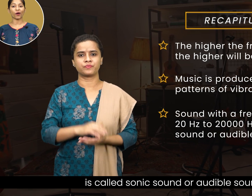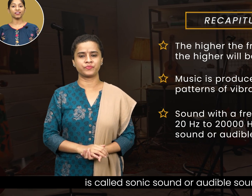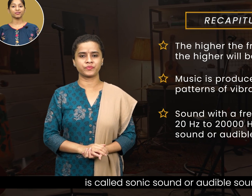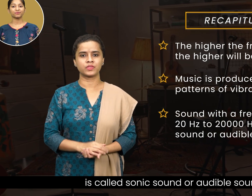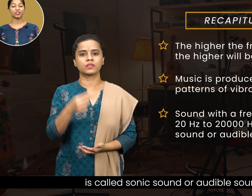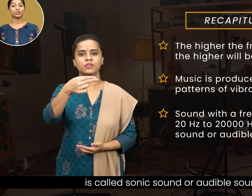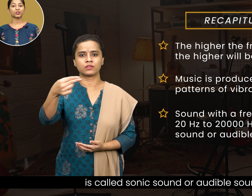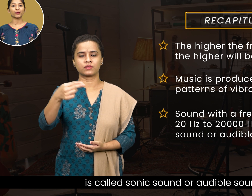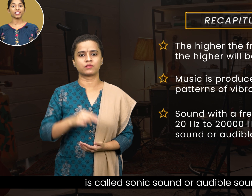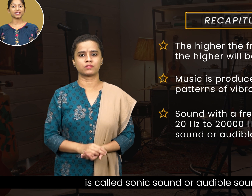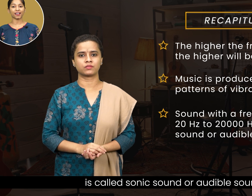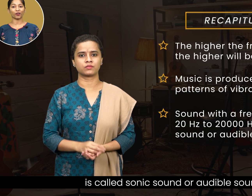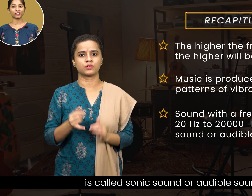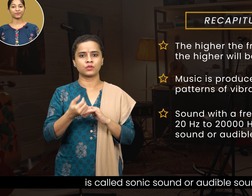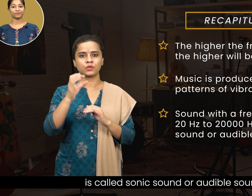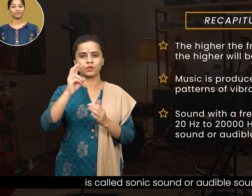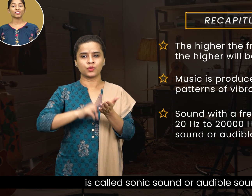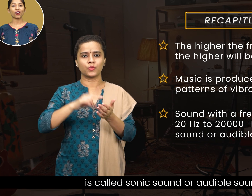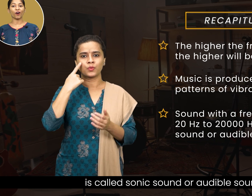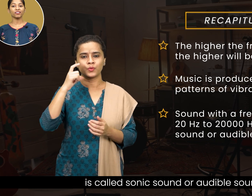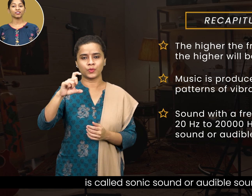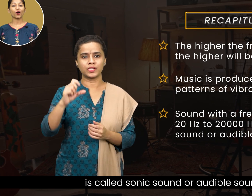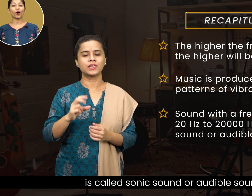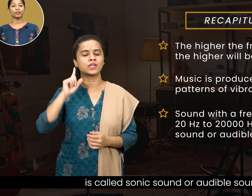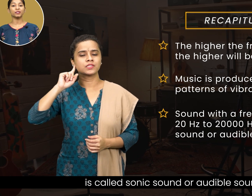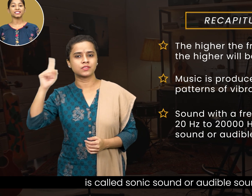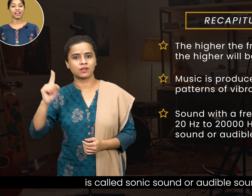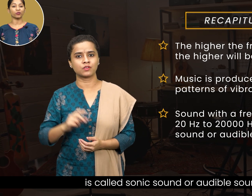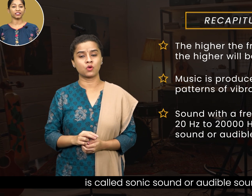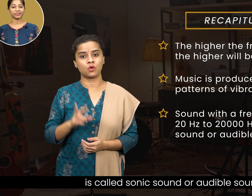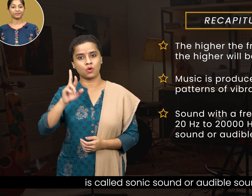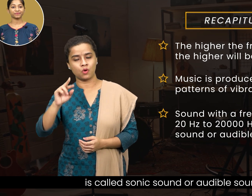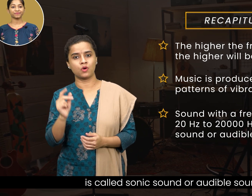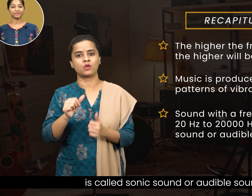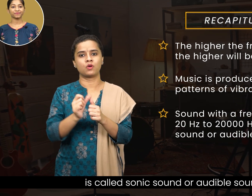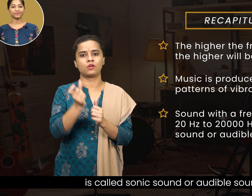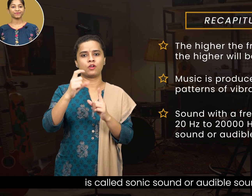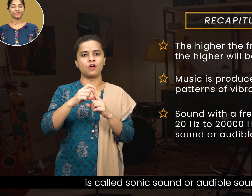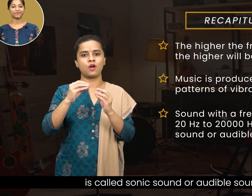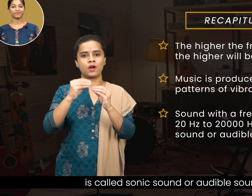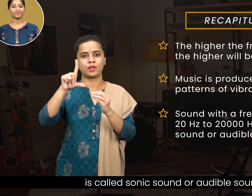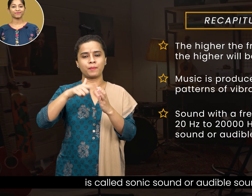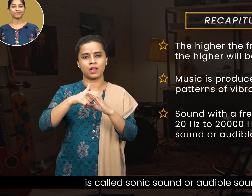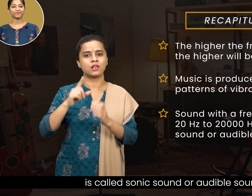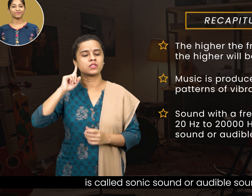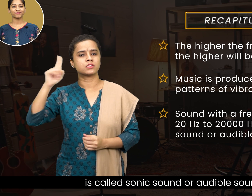is called sonic sound or audible sound.